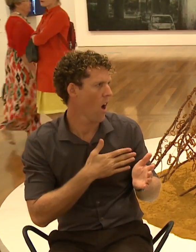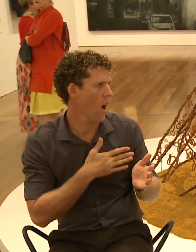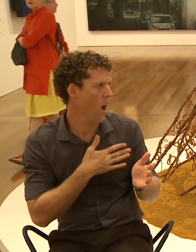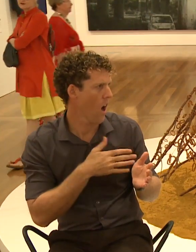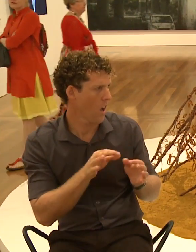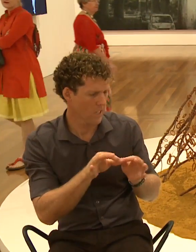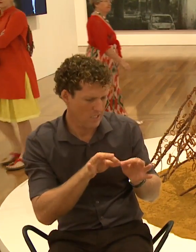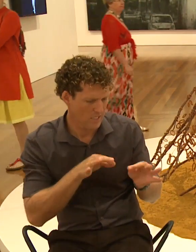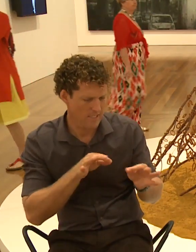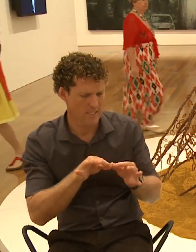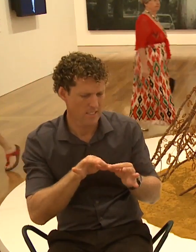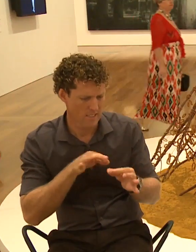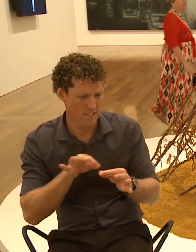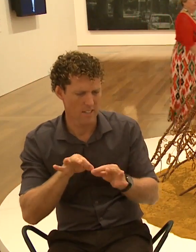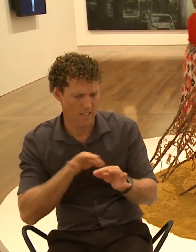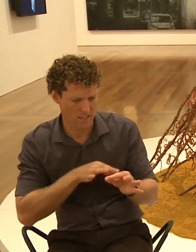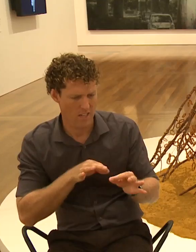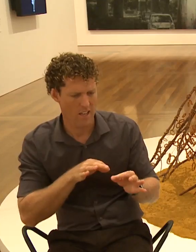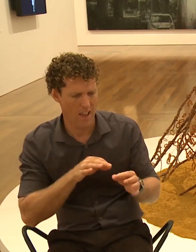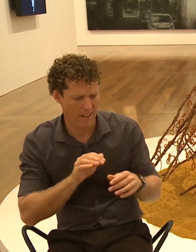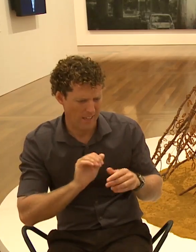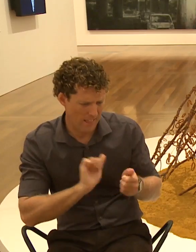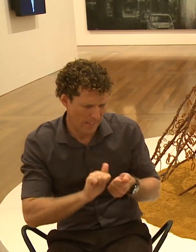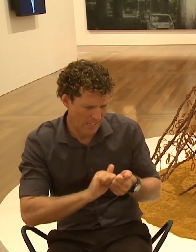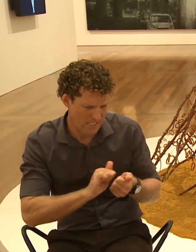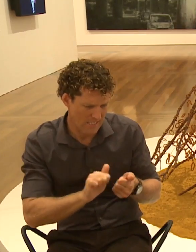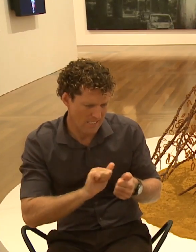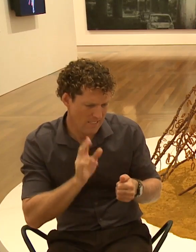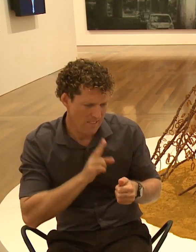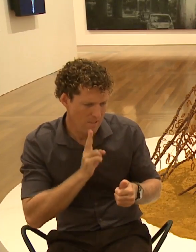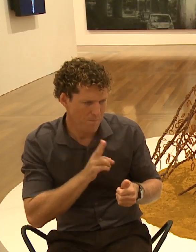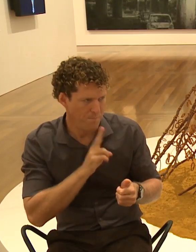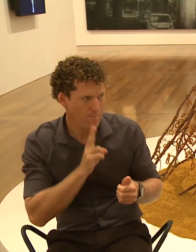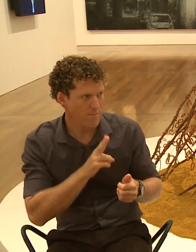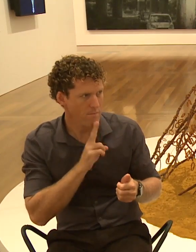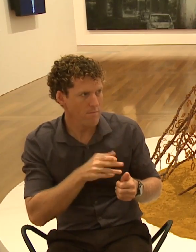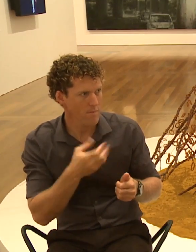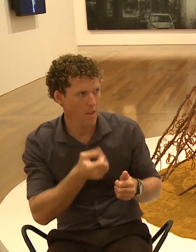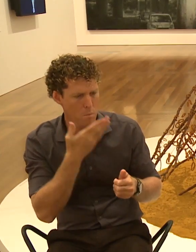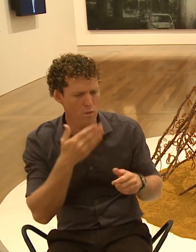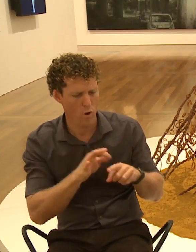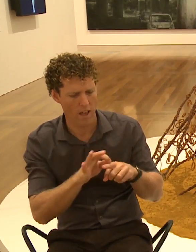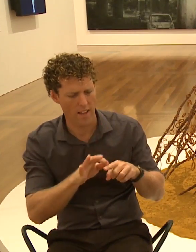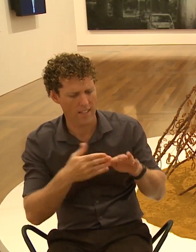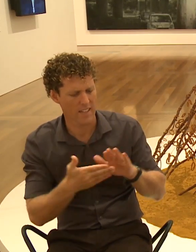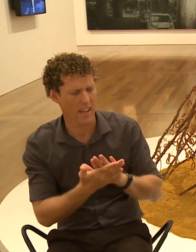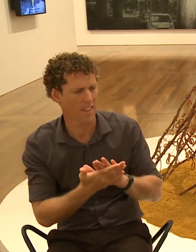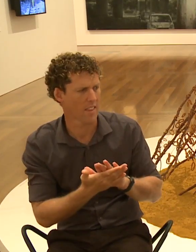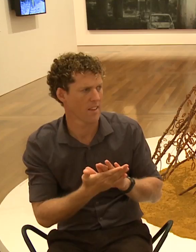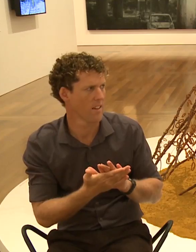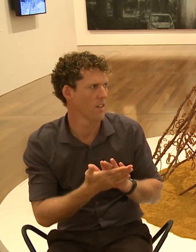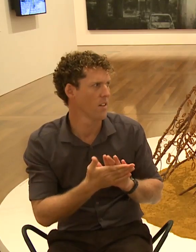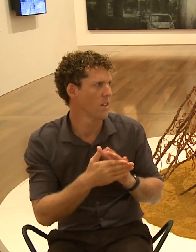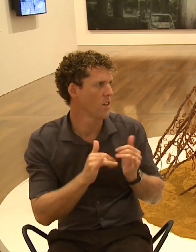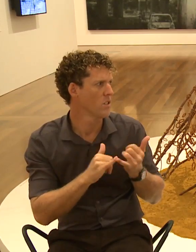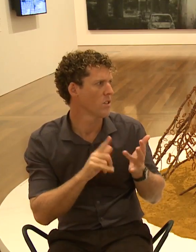pick each strand individually and clean the strand, and there's this beautiful colour underneath it.